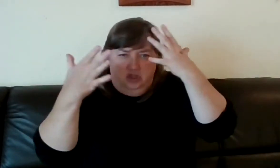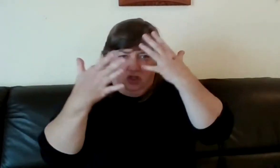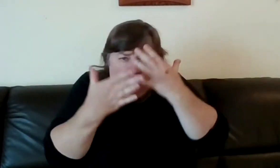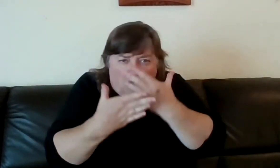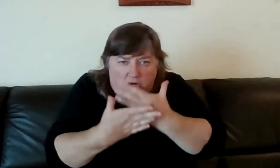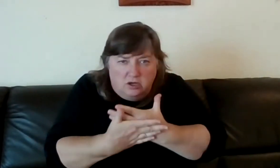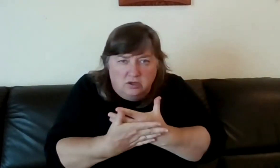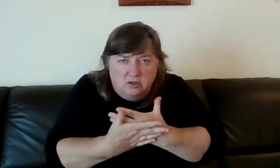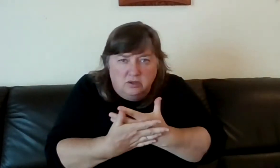Dark.